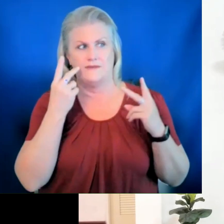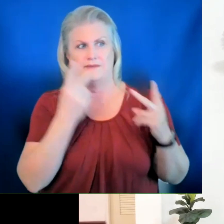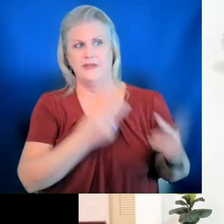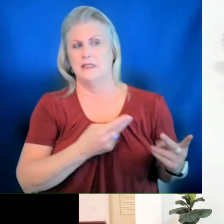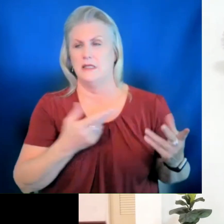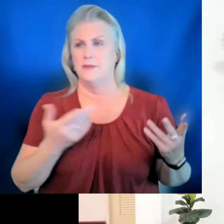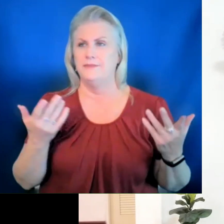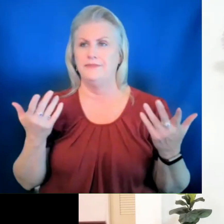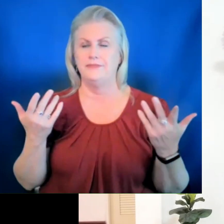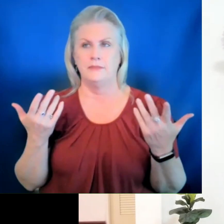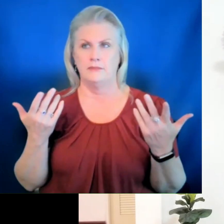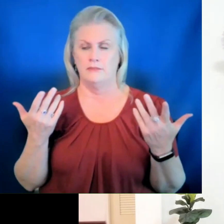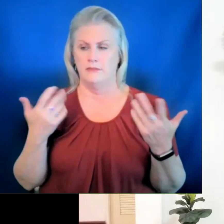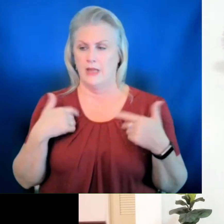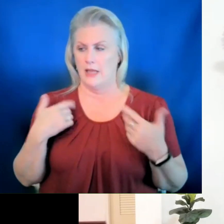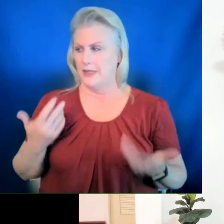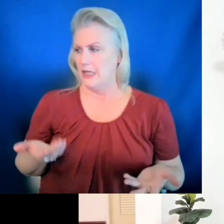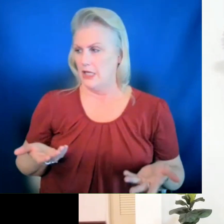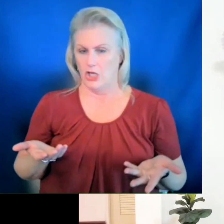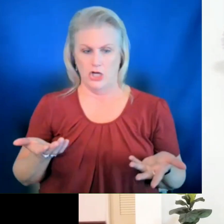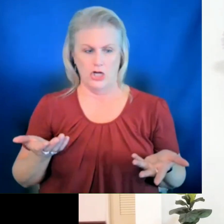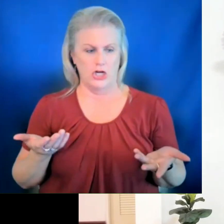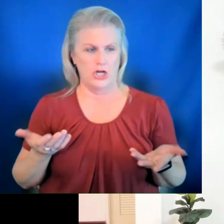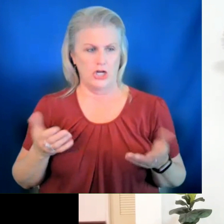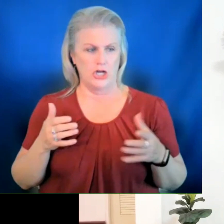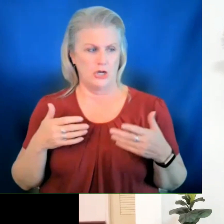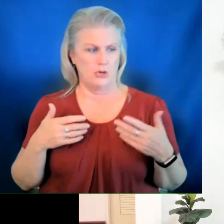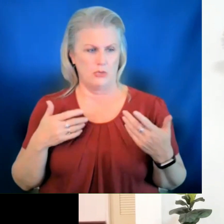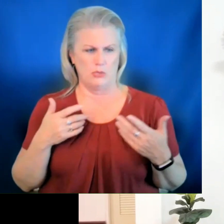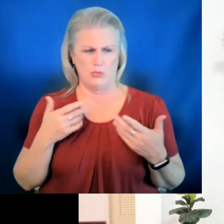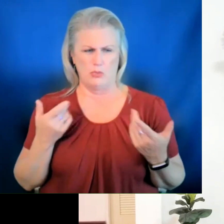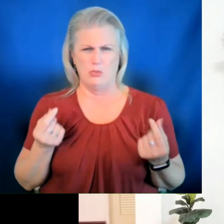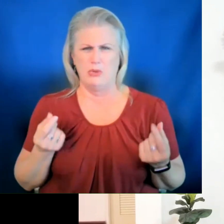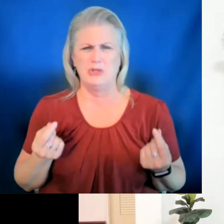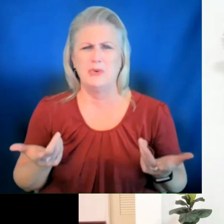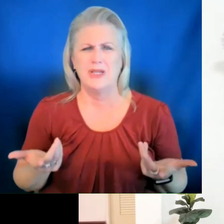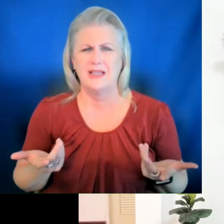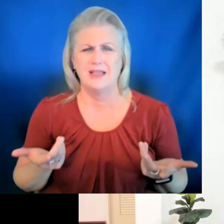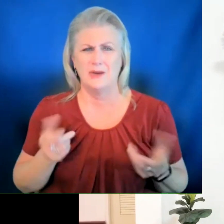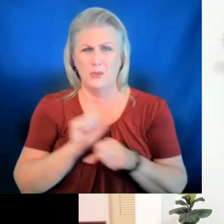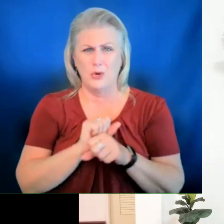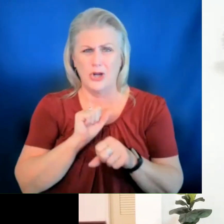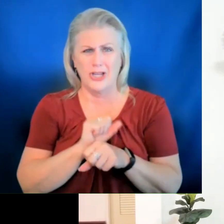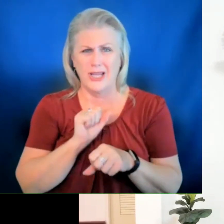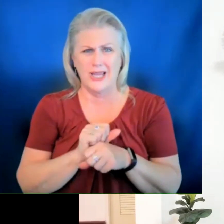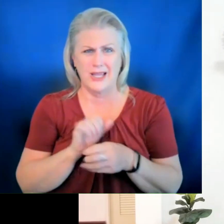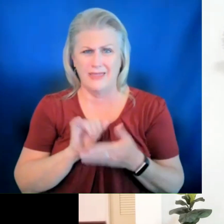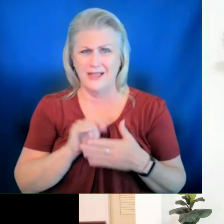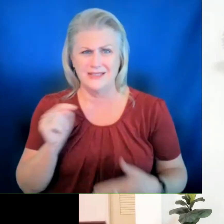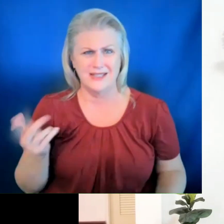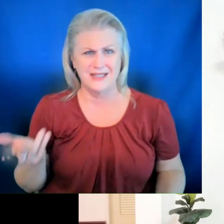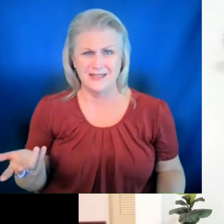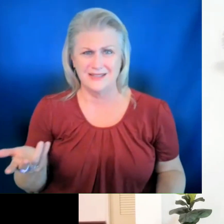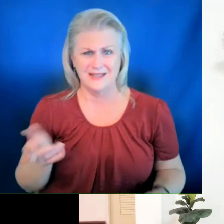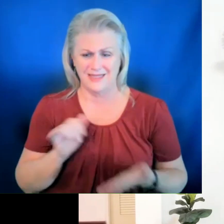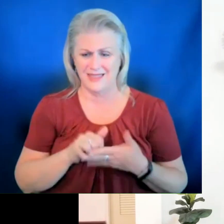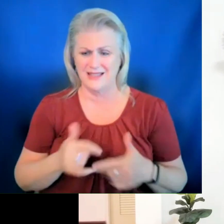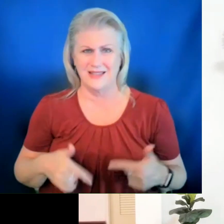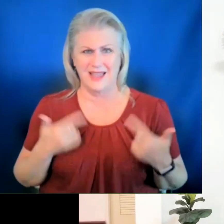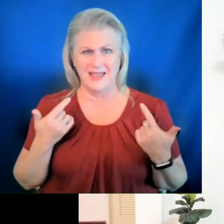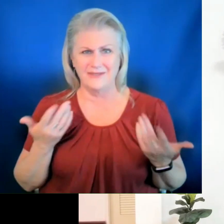again. And I'm here doing what? Just working? Is this really